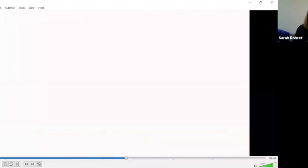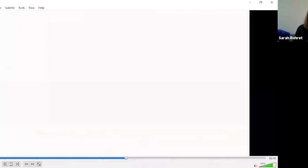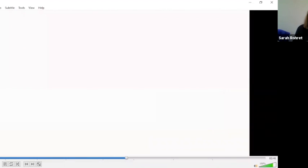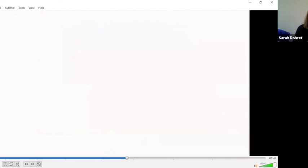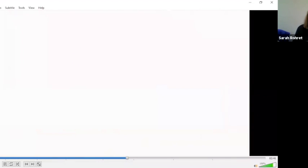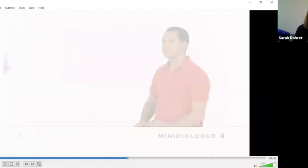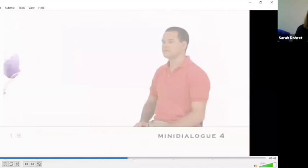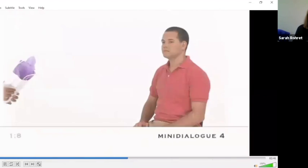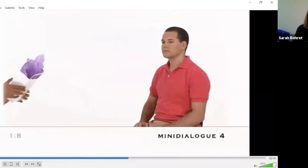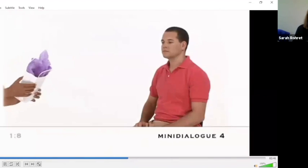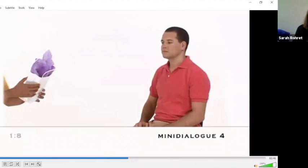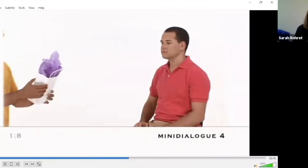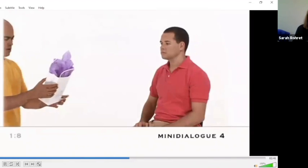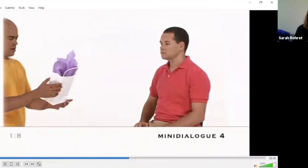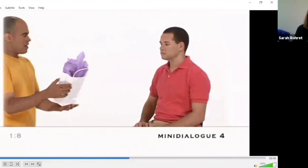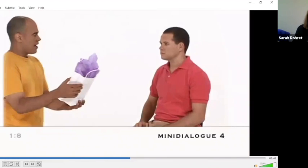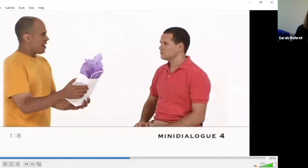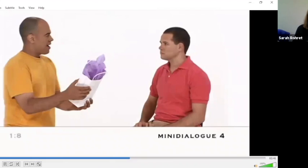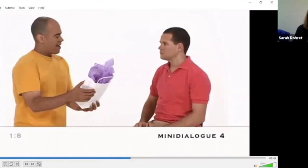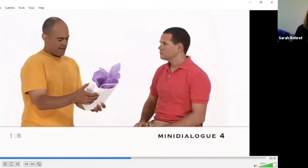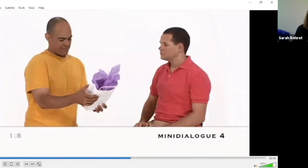He watches her to make sure she nods.